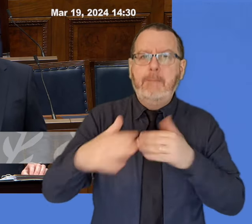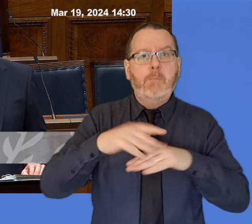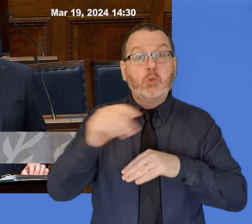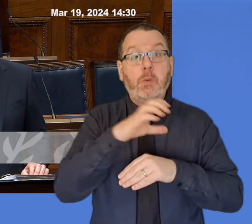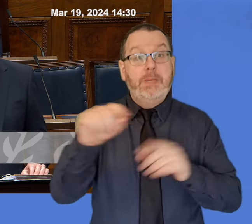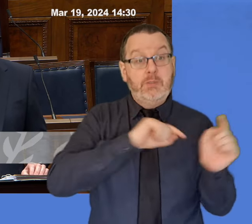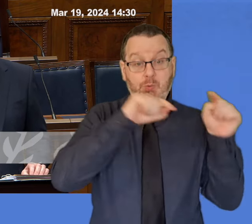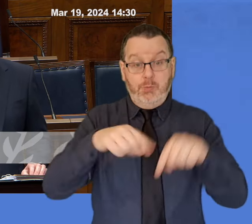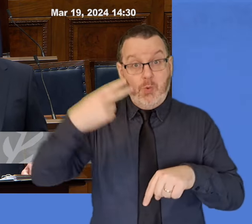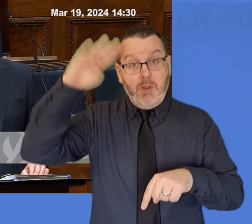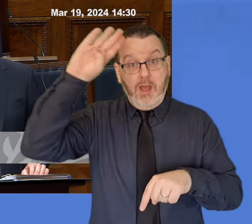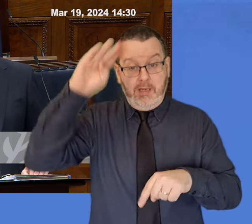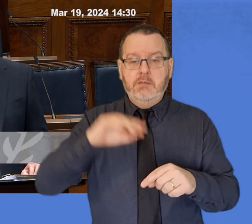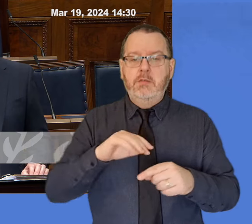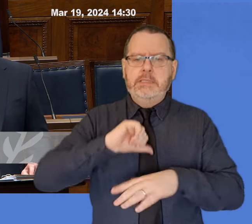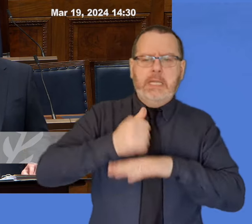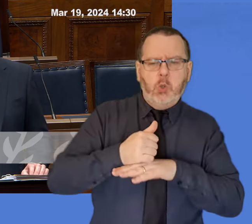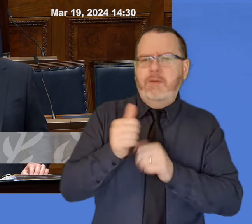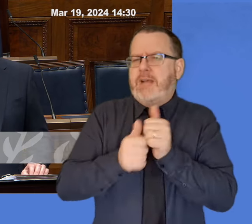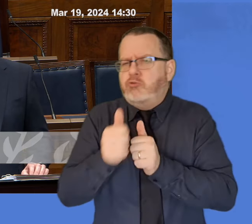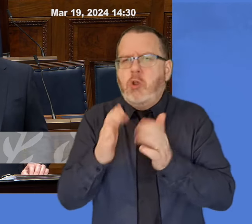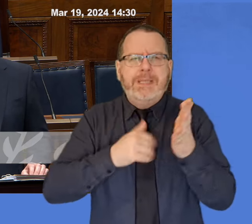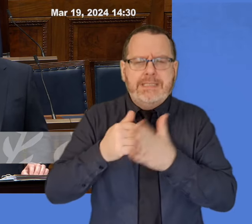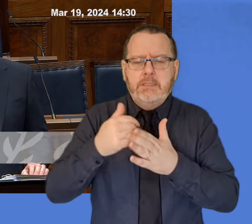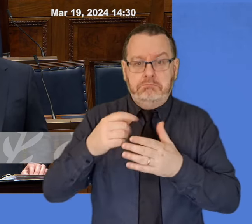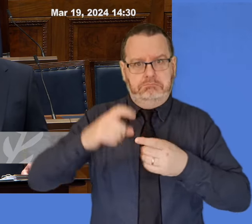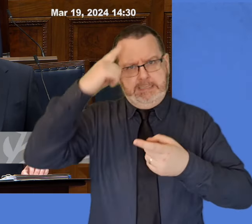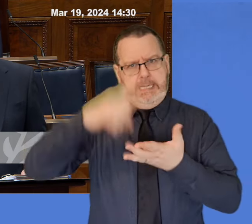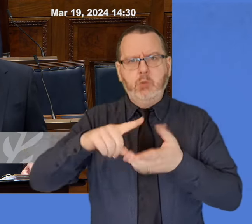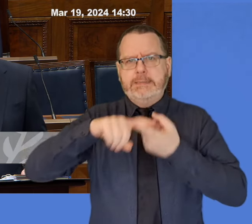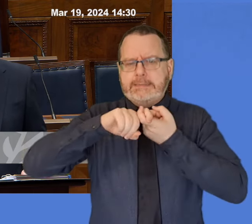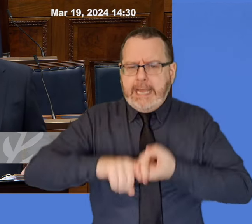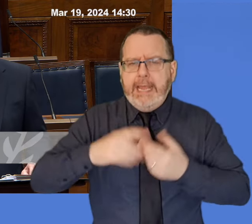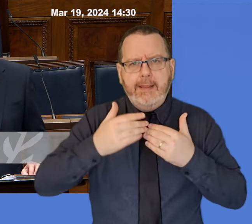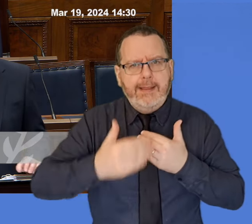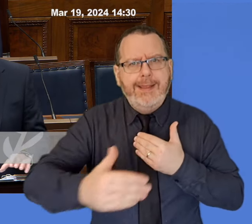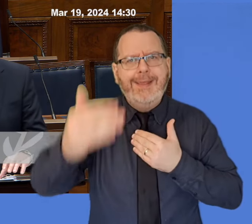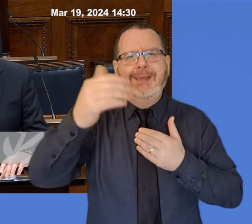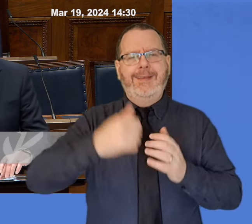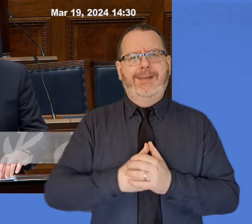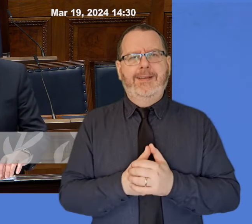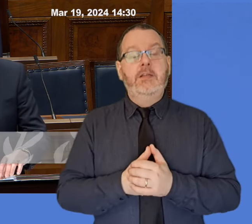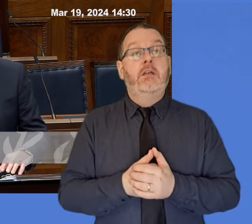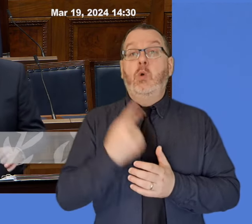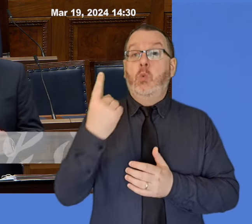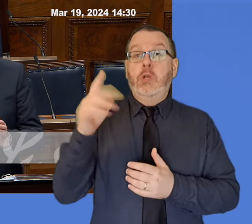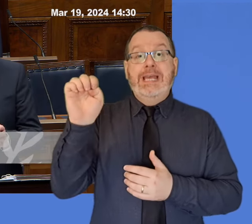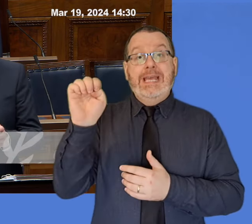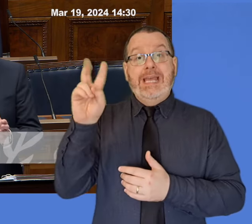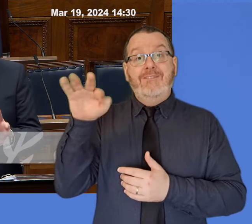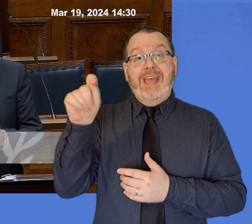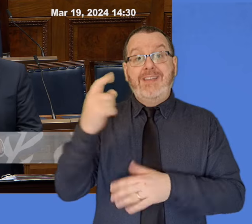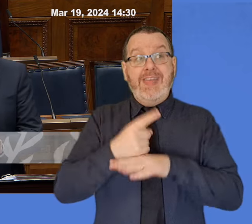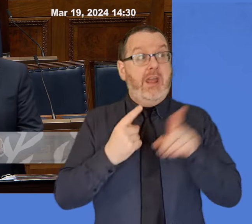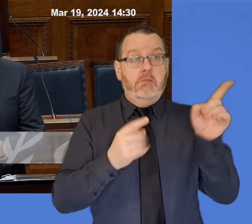of the companies who come here stay and further invest here. And what we allowed at one of the events last week, I think, which was probably the most powerful one, was